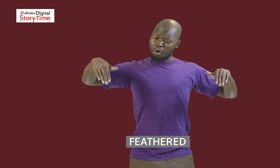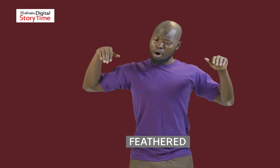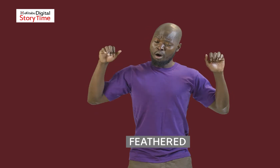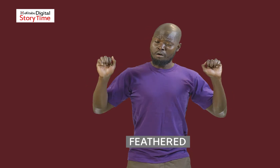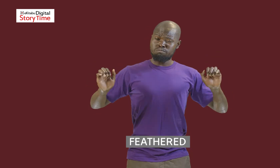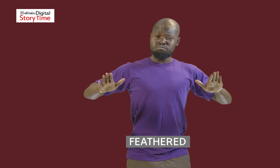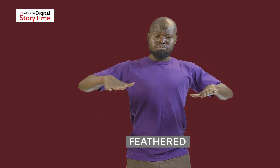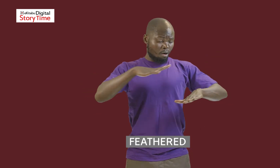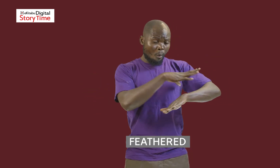feathered.